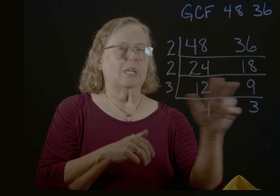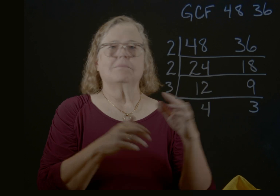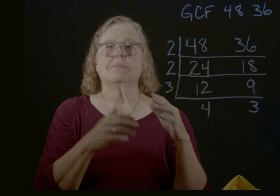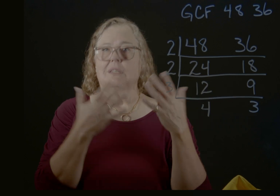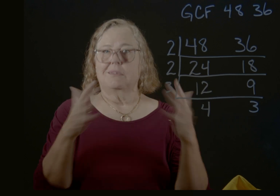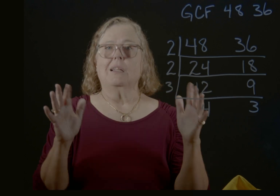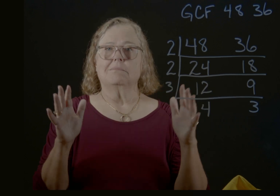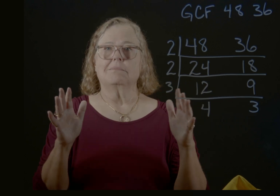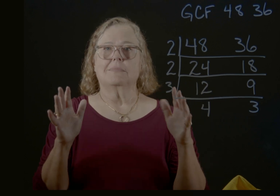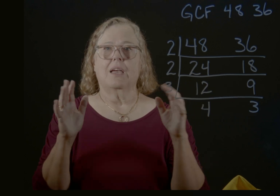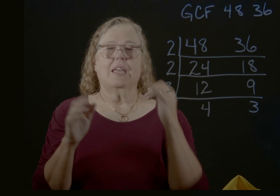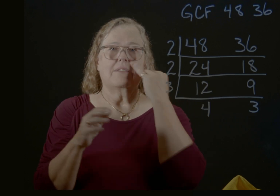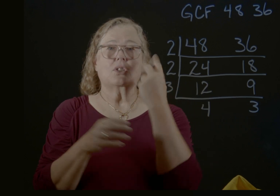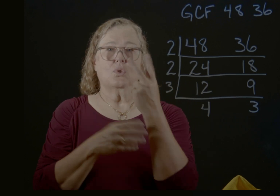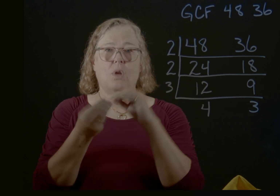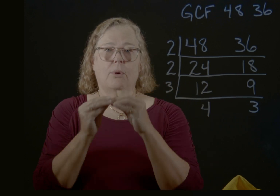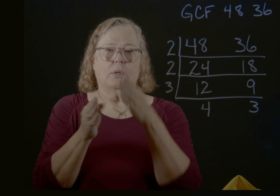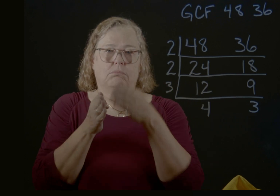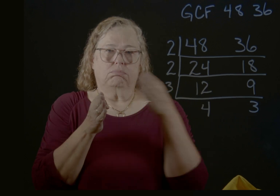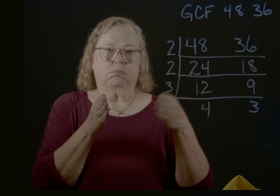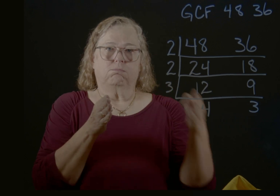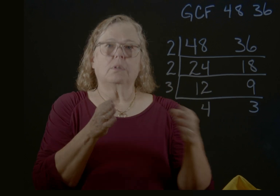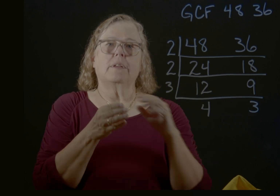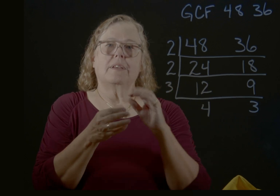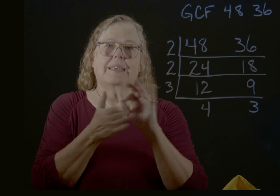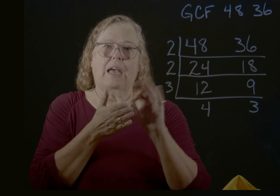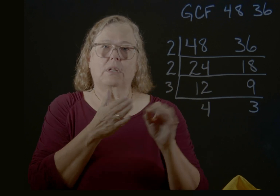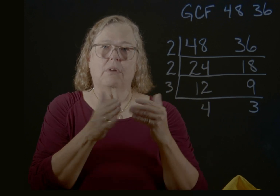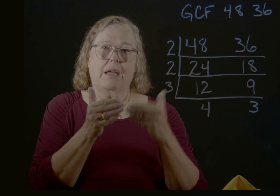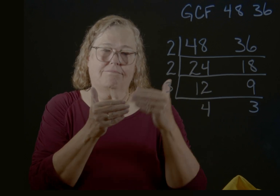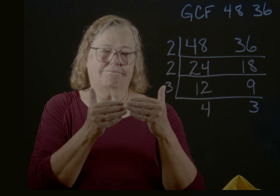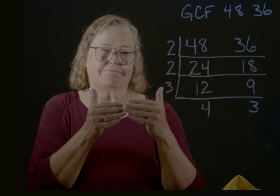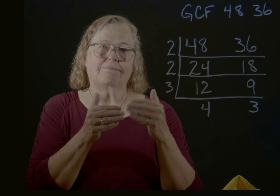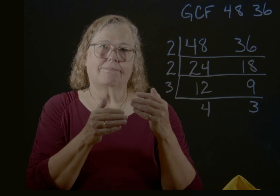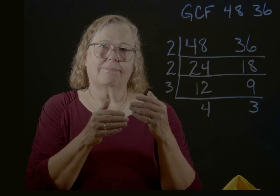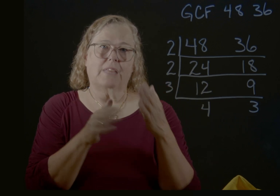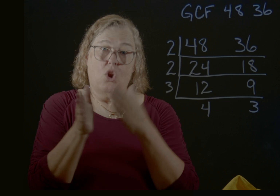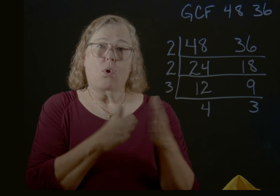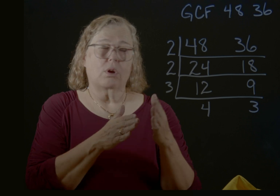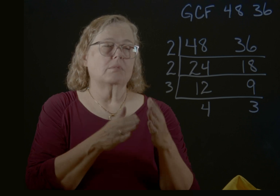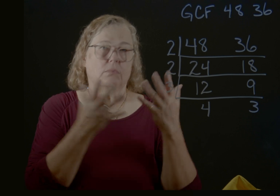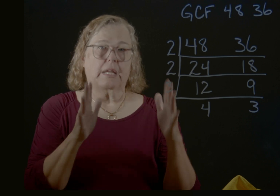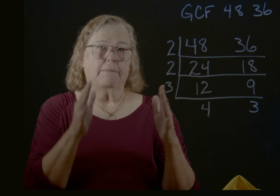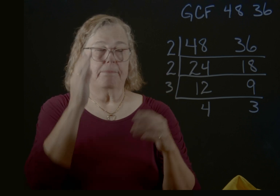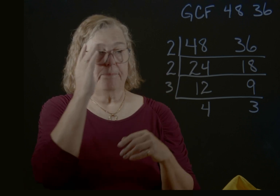33, I know I'm done. If I have two numbers that are right next to each other, counting numbers that are right next to each other, that are in order, I know I'm